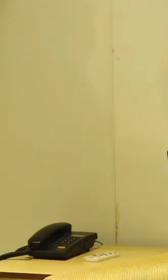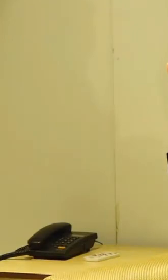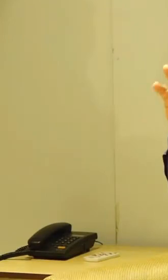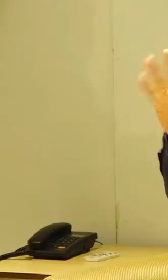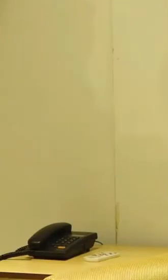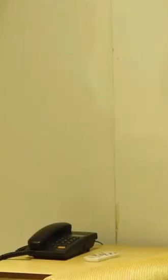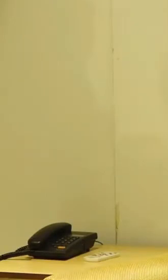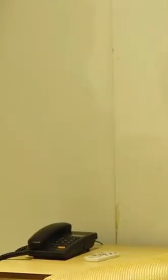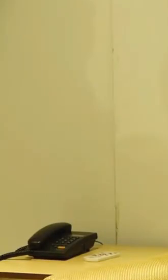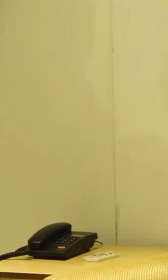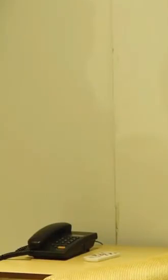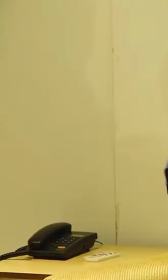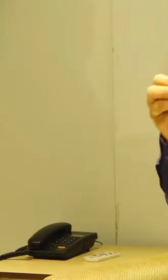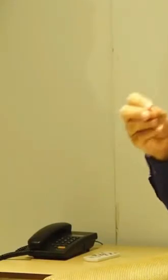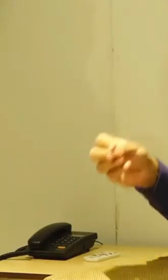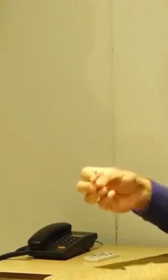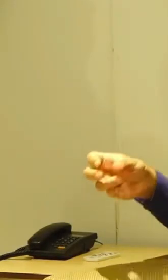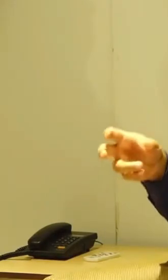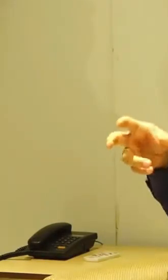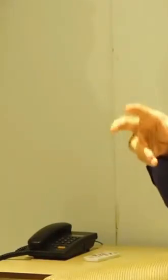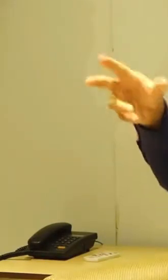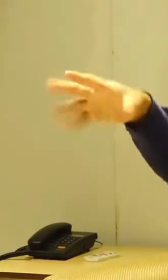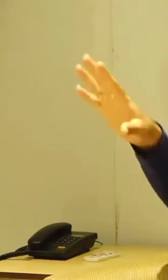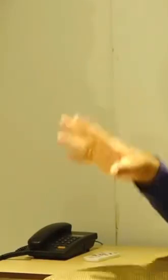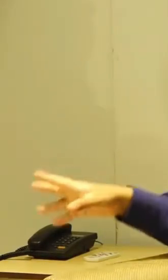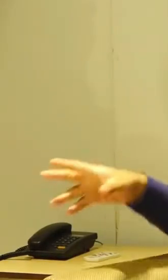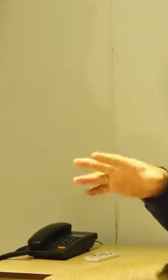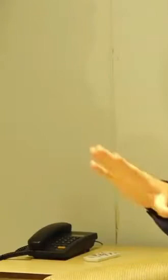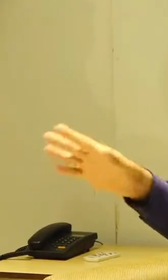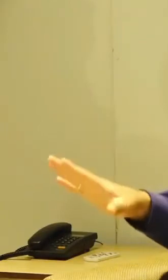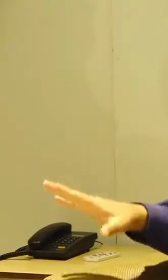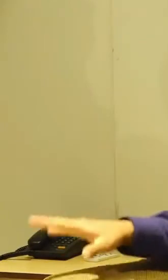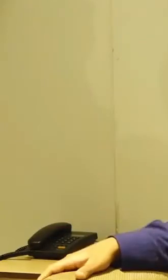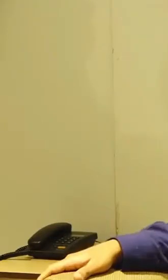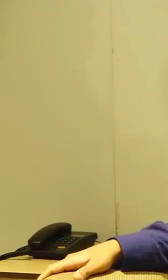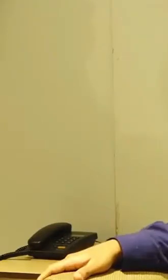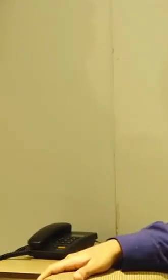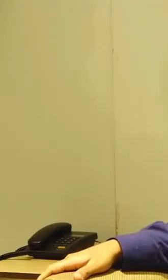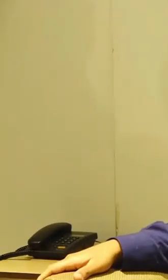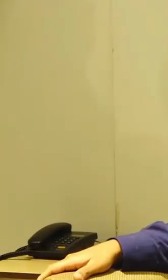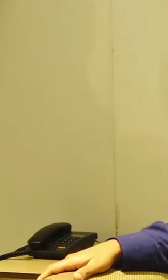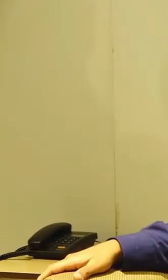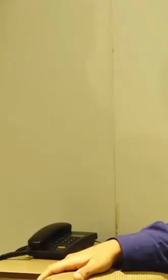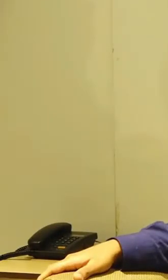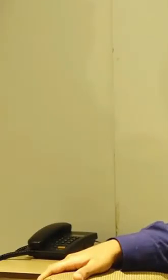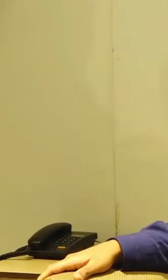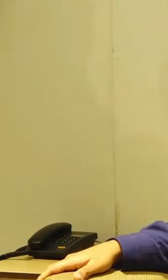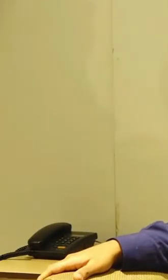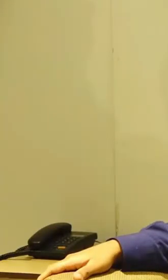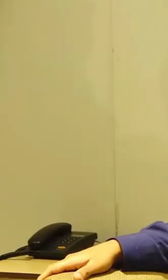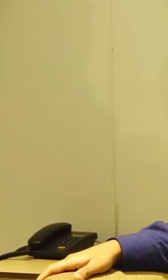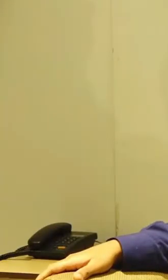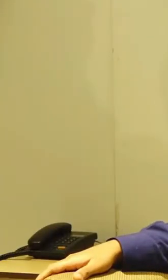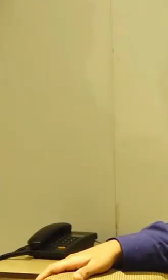had before it a situation where neither that right to sort of non-public execution, none of that was part of the Constitution.